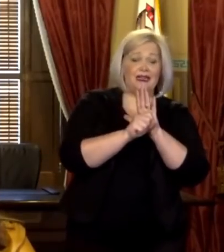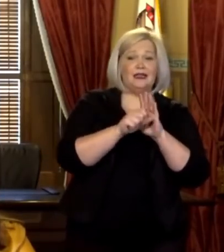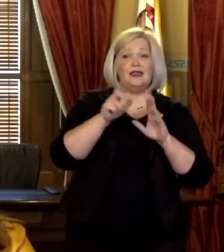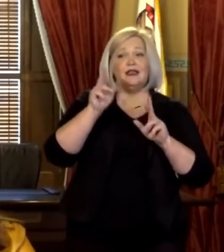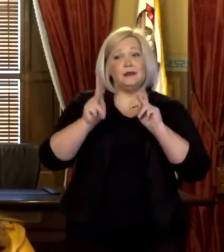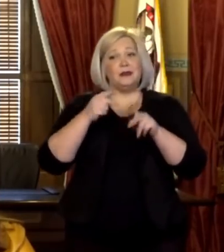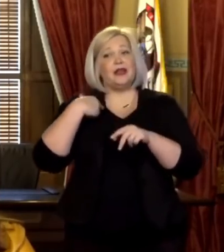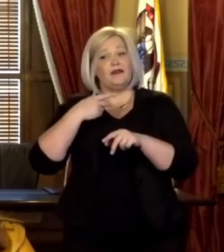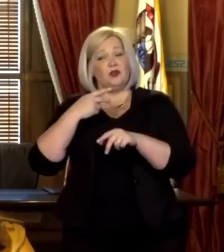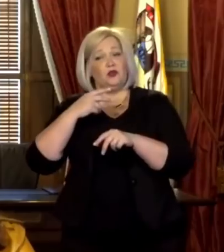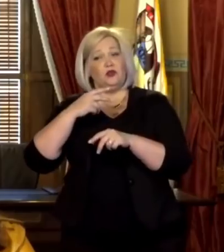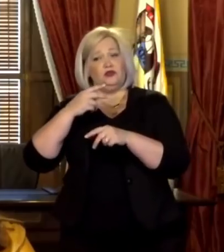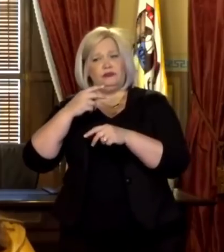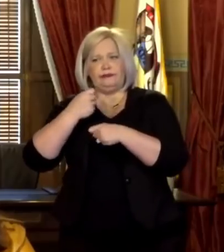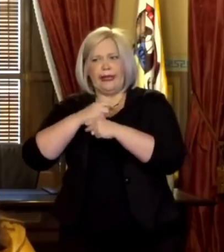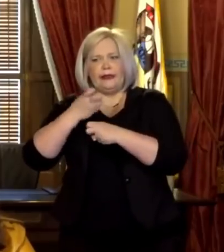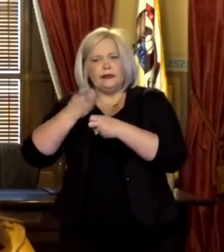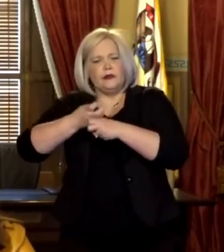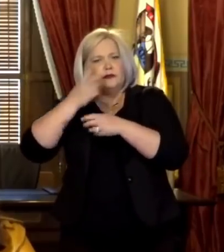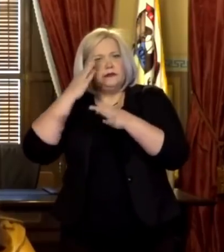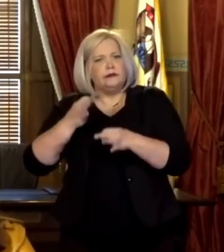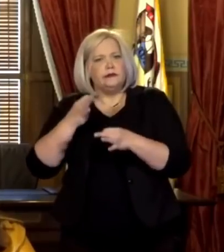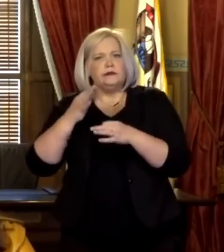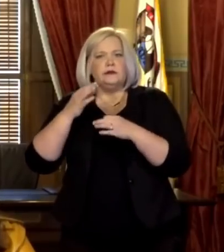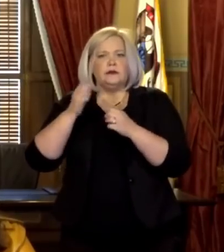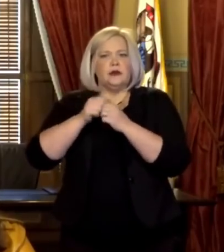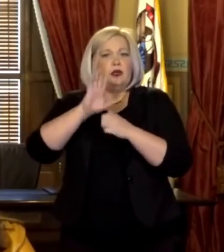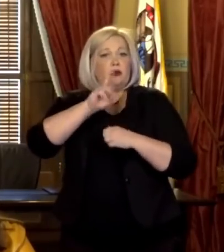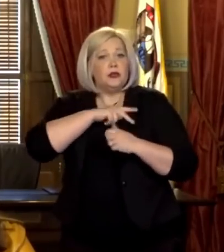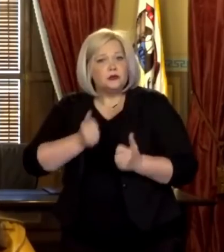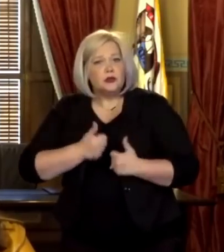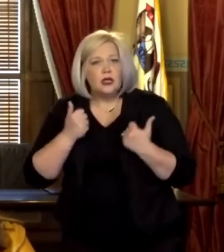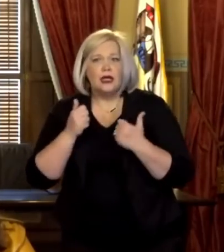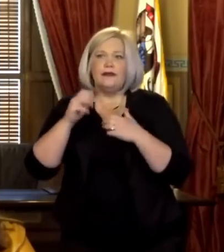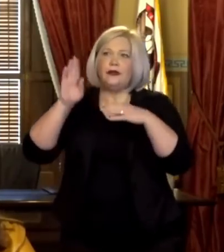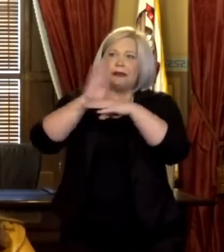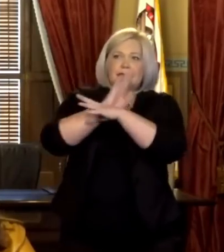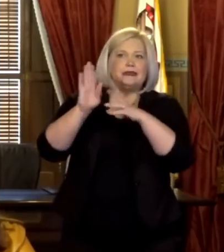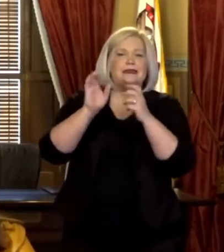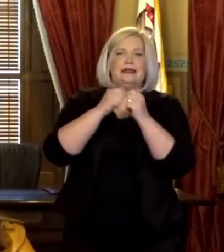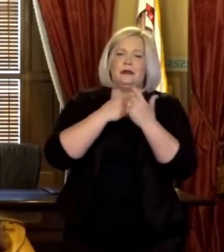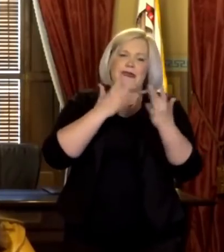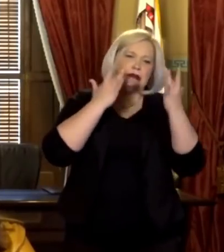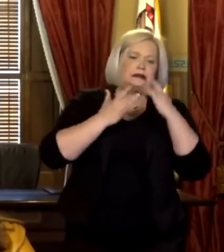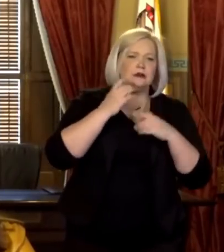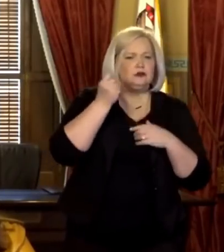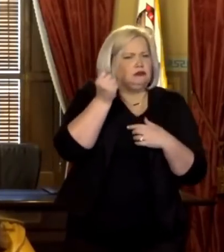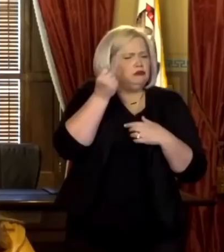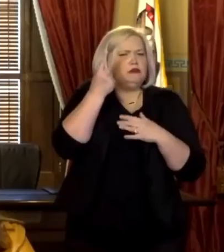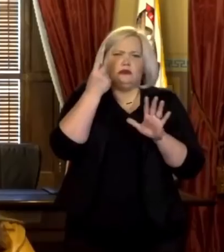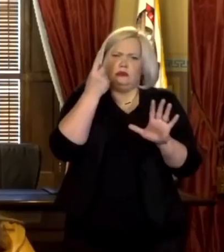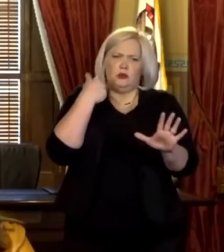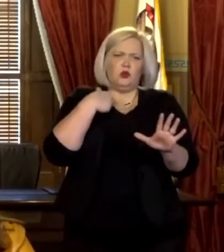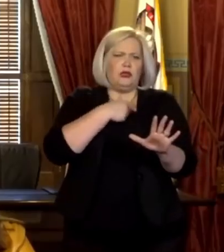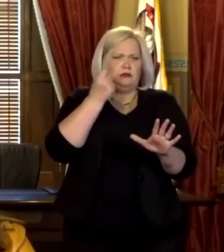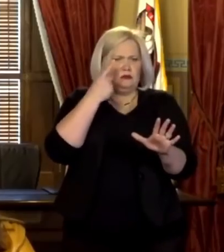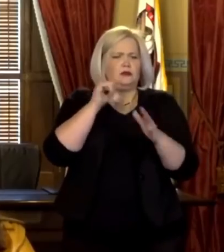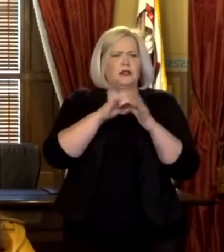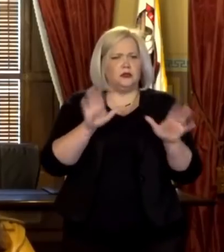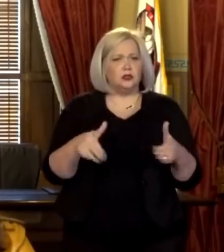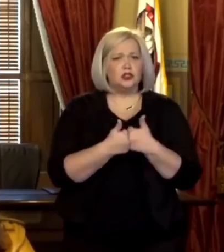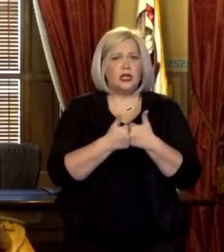decisions in their personal lives and in their businesses. We are all going to be confronting these challenges, and